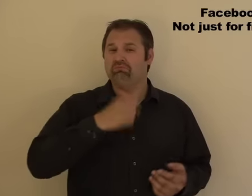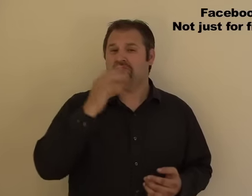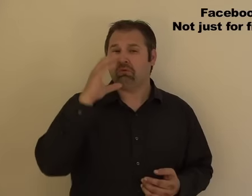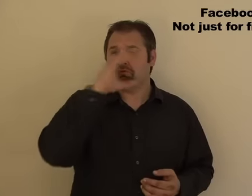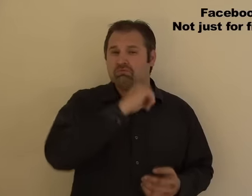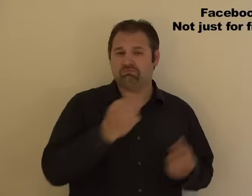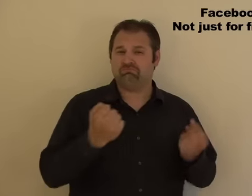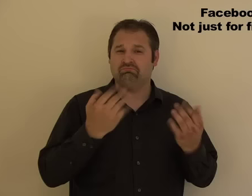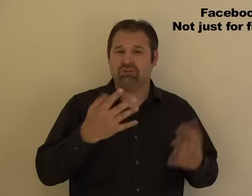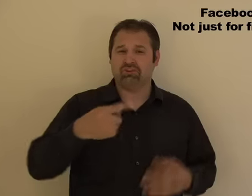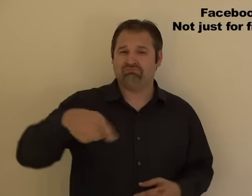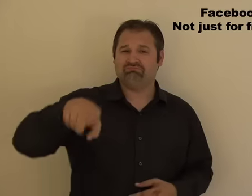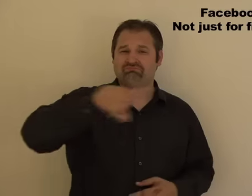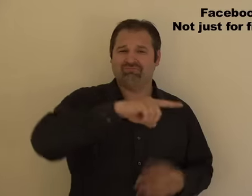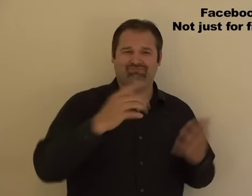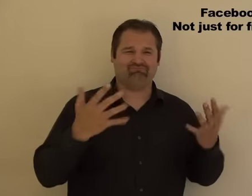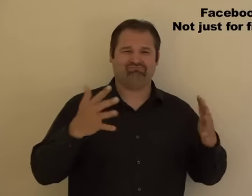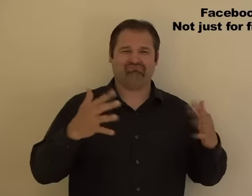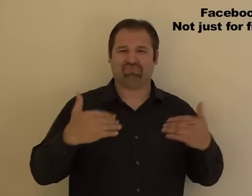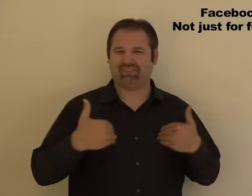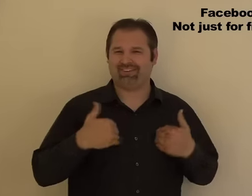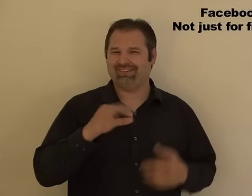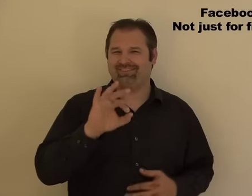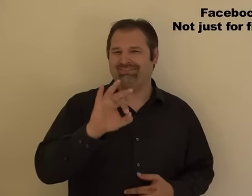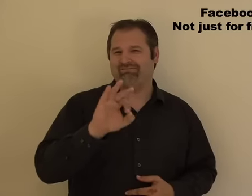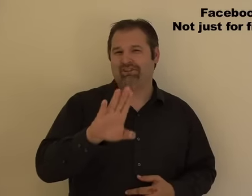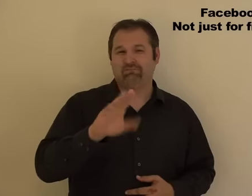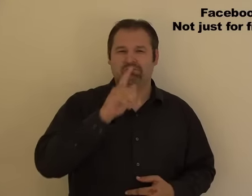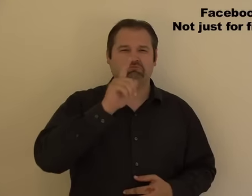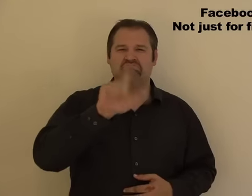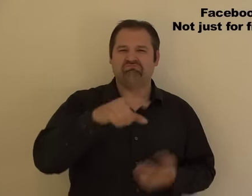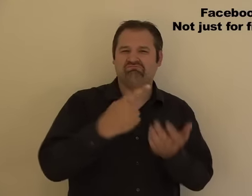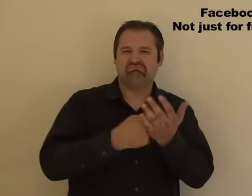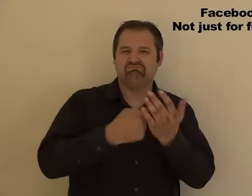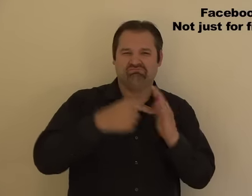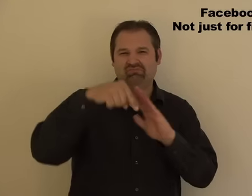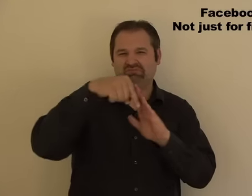I'm assuming that most of you have Facebook accounts, so I won't explain it.